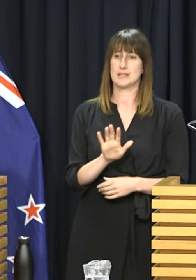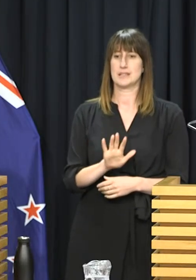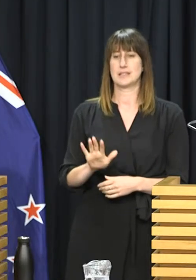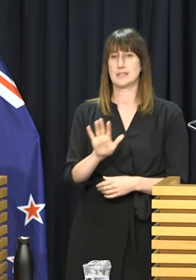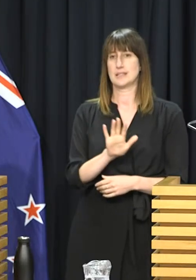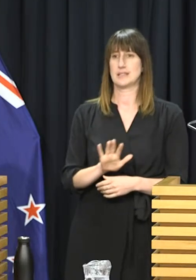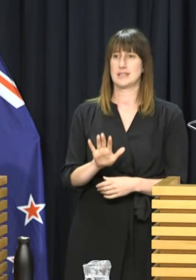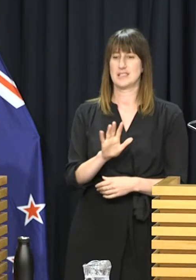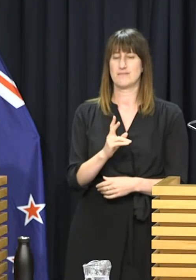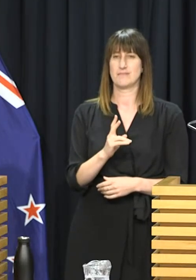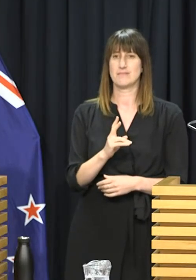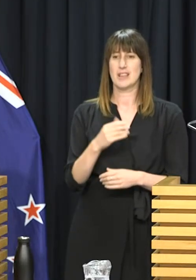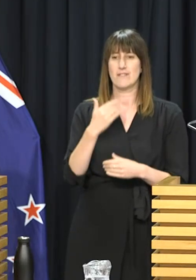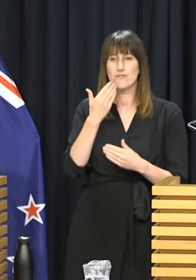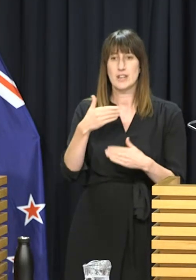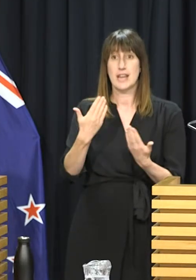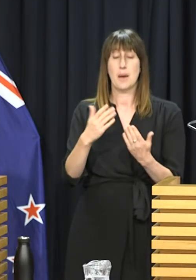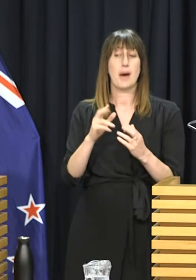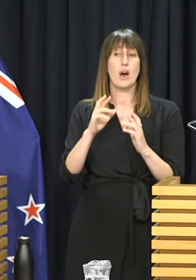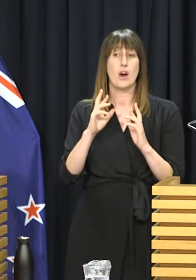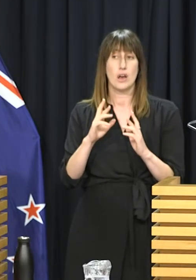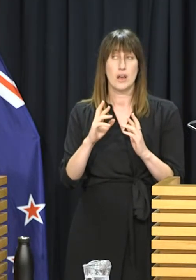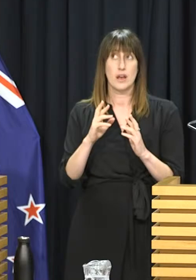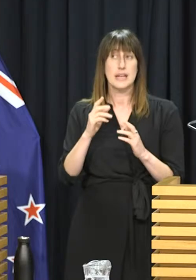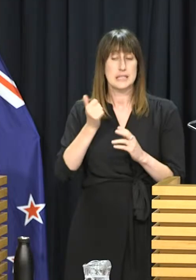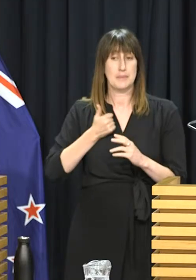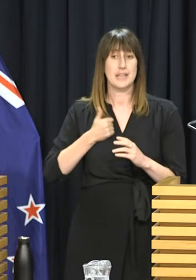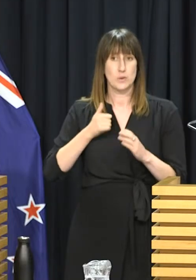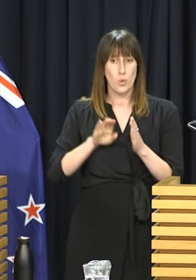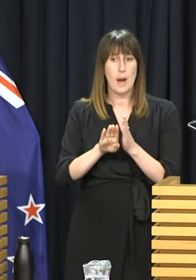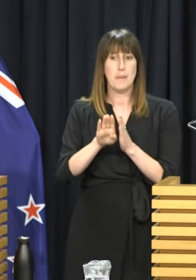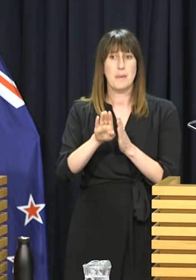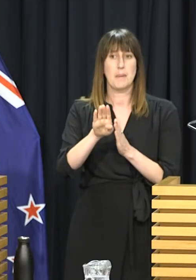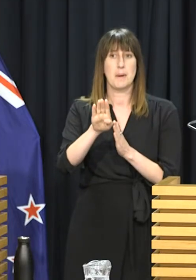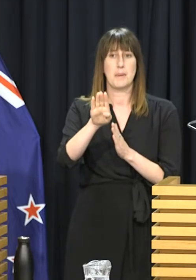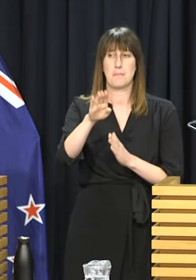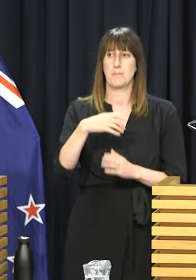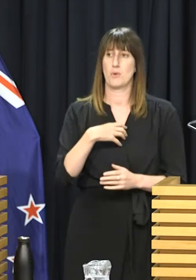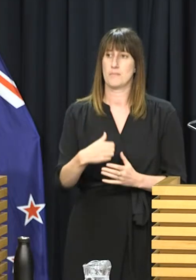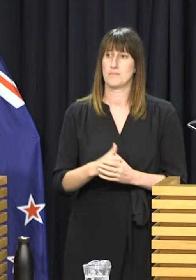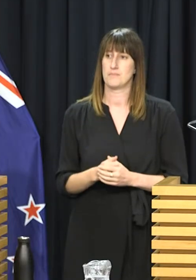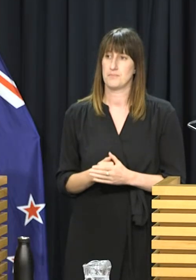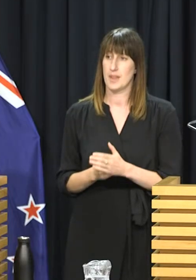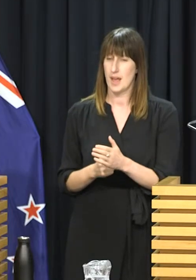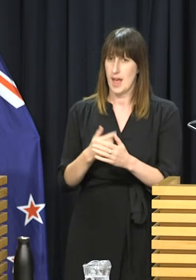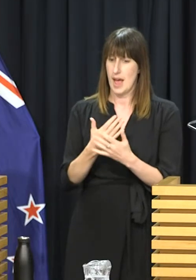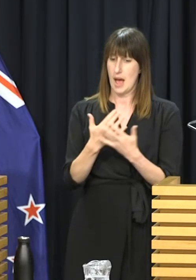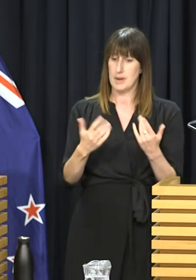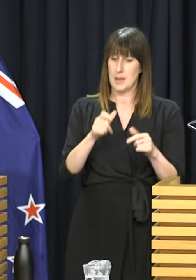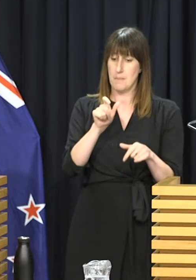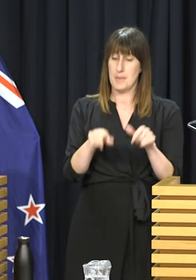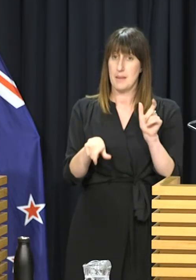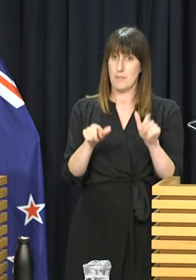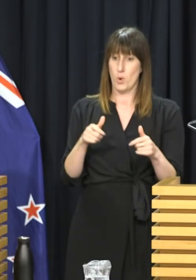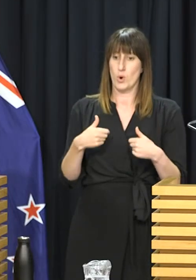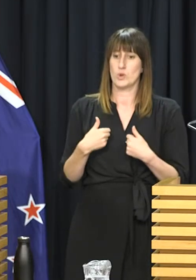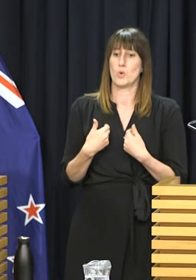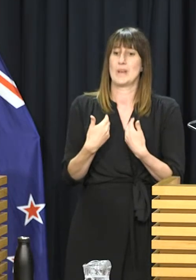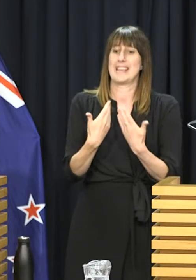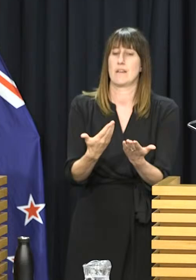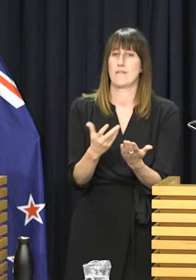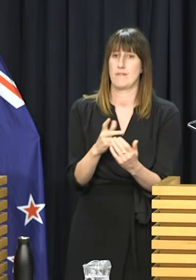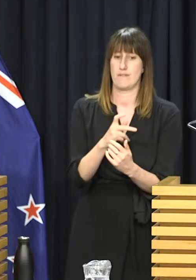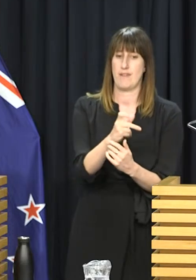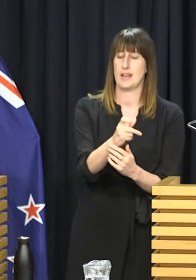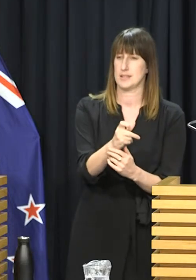we are expecting that to continue to trend up over the next week or two. And how many vaccinators do you have, and is that enough for your upscaling